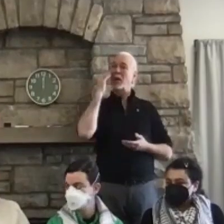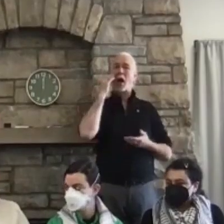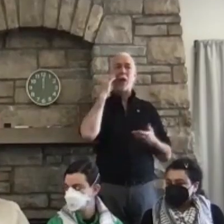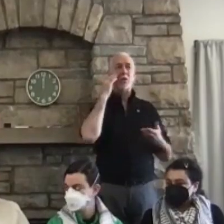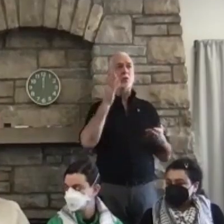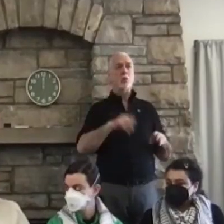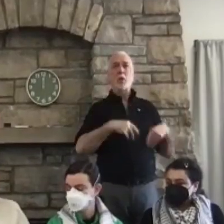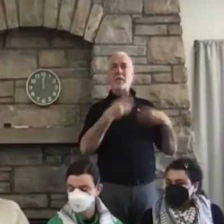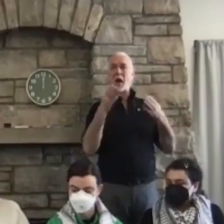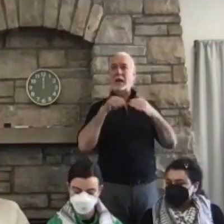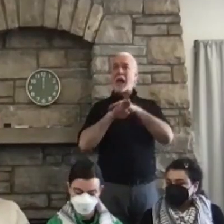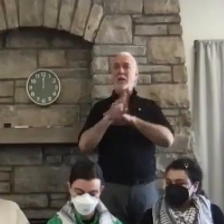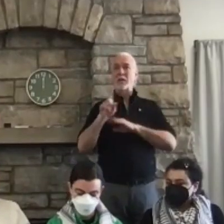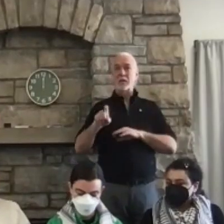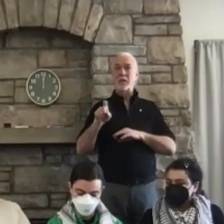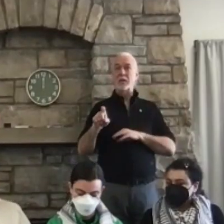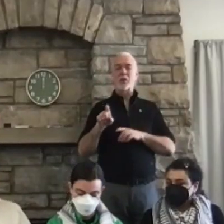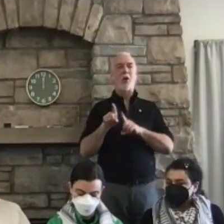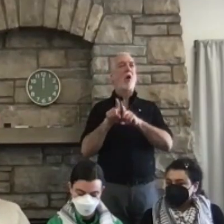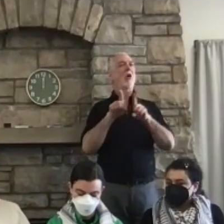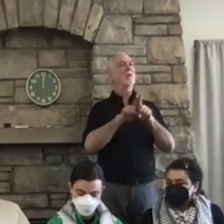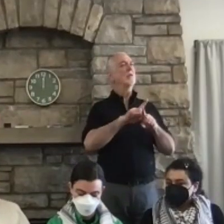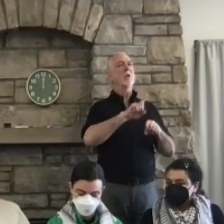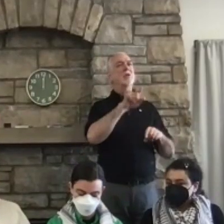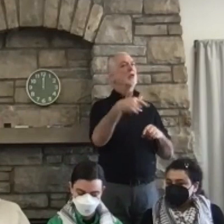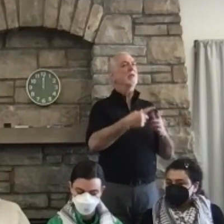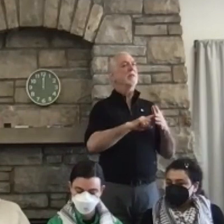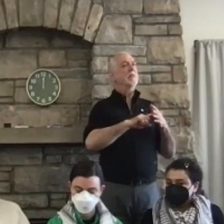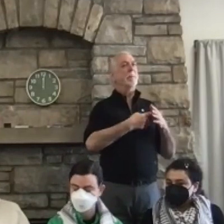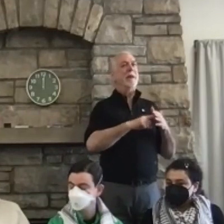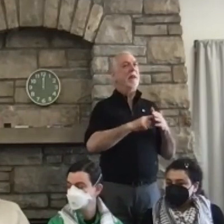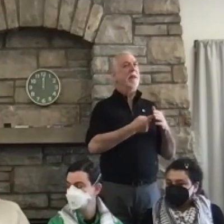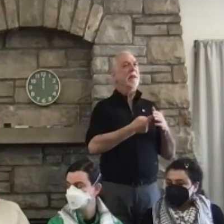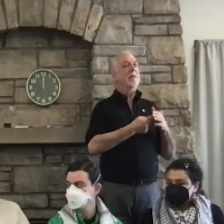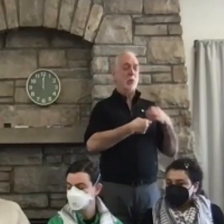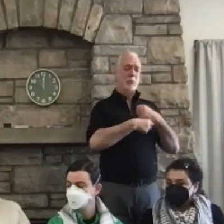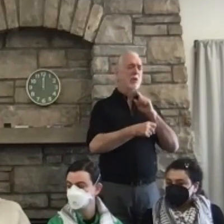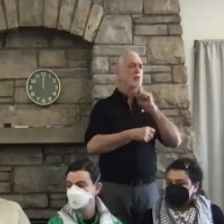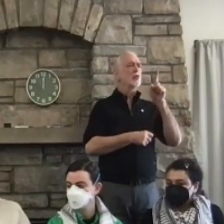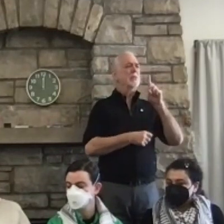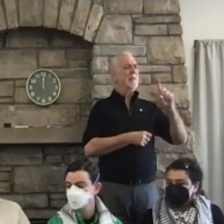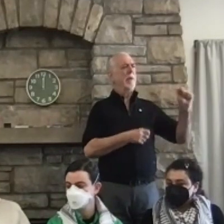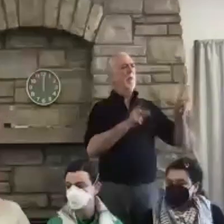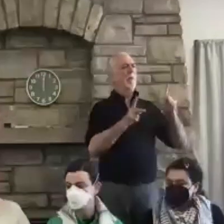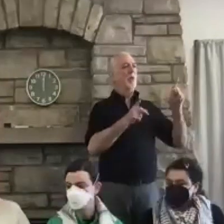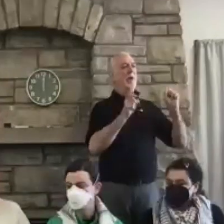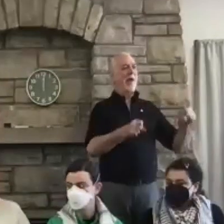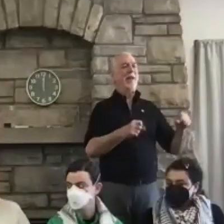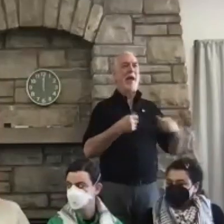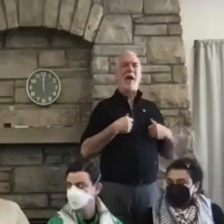providing access needs is also just the beginning when it comes to ensuring that disabled people can thrive in society, not